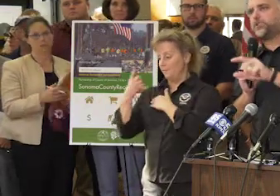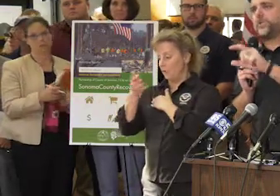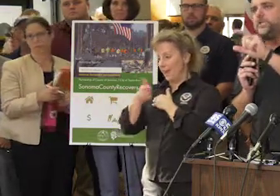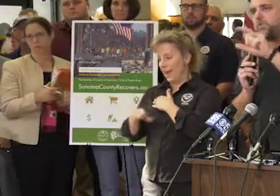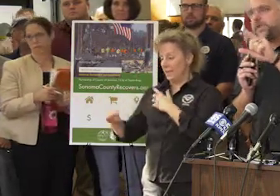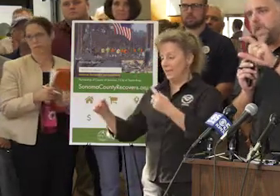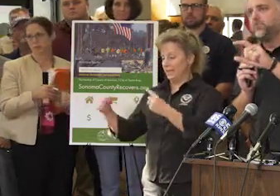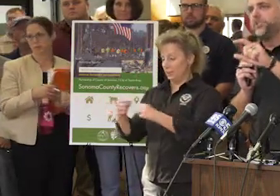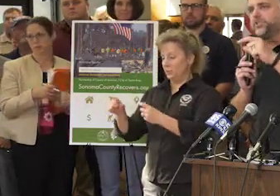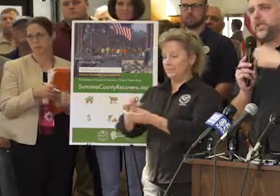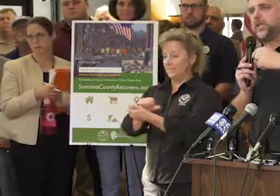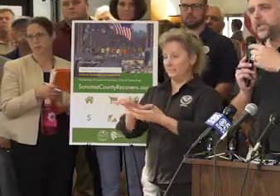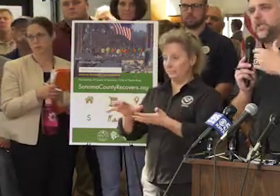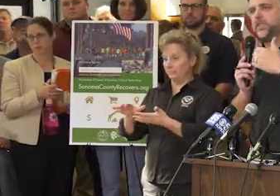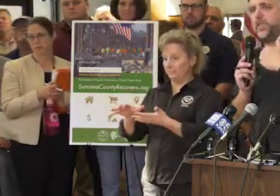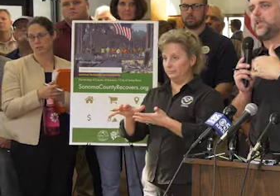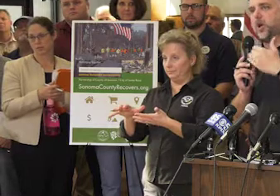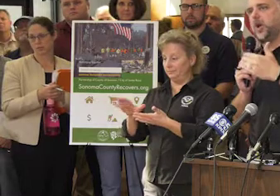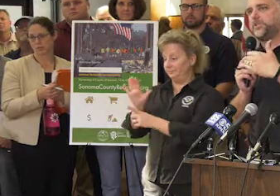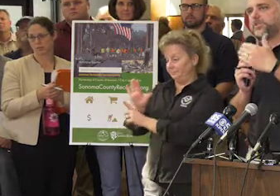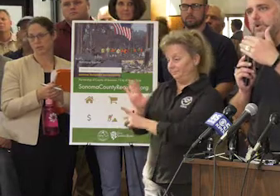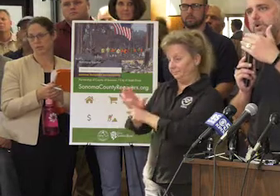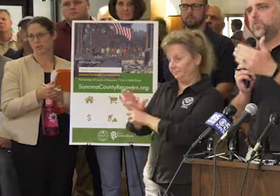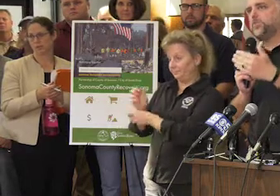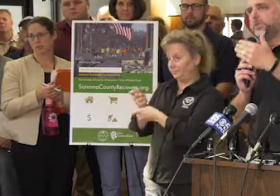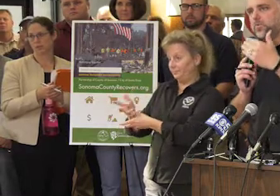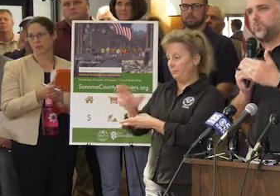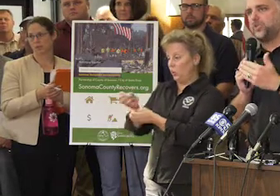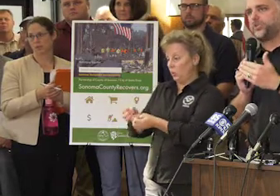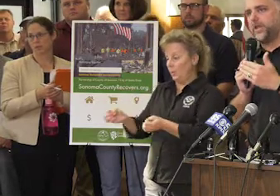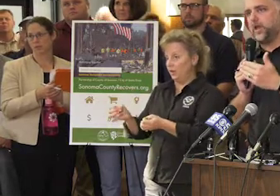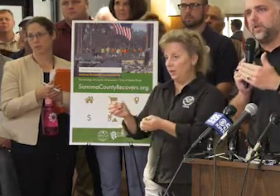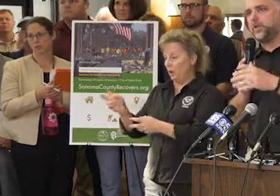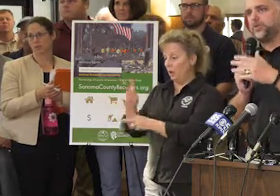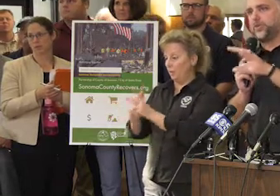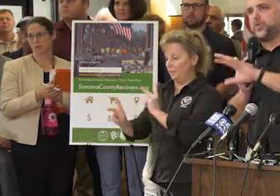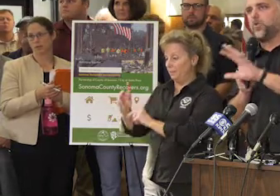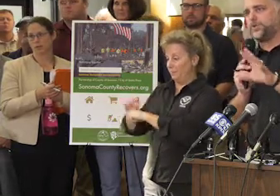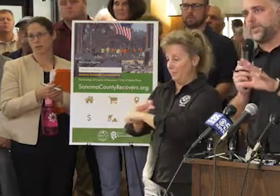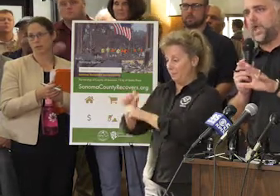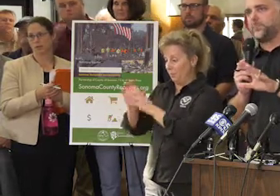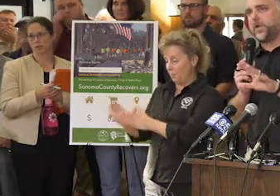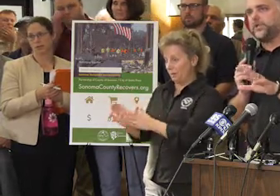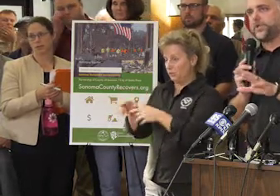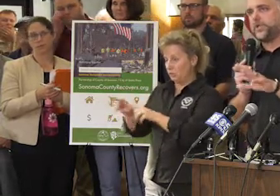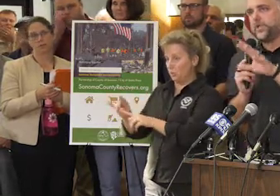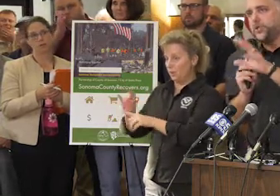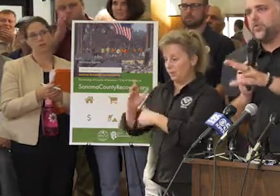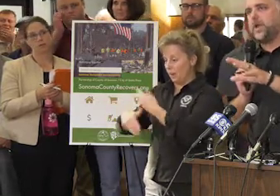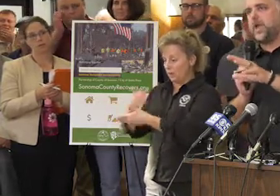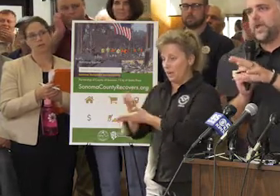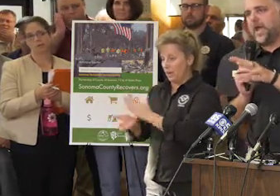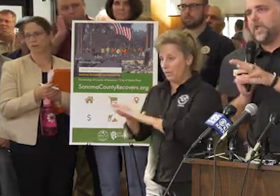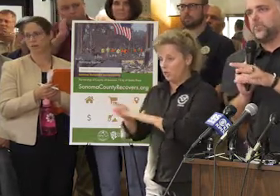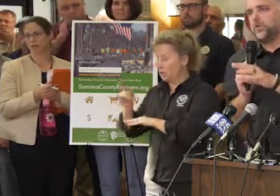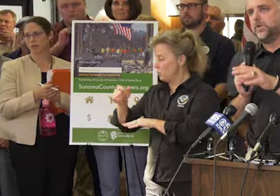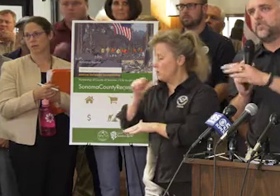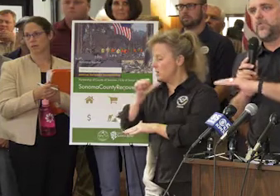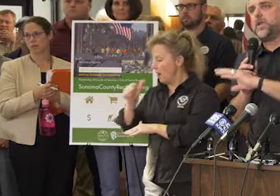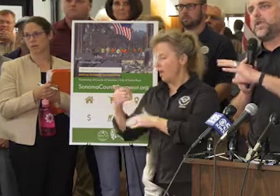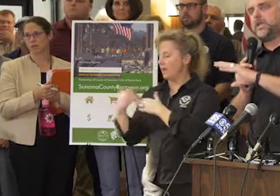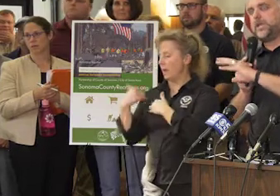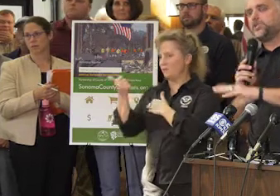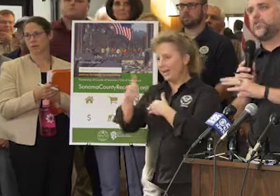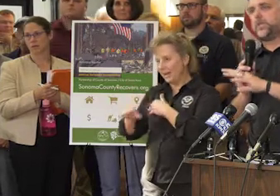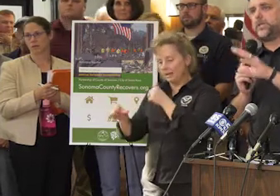any injuries or damage that they cause to their equipment or personnel during the course of the operation. You are not liable